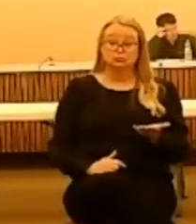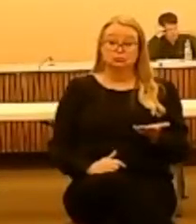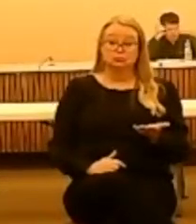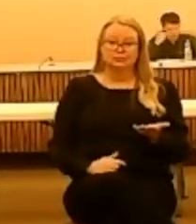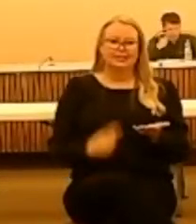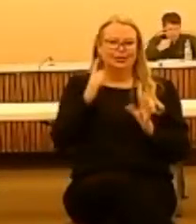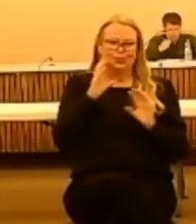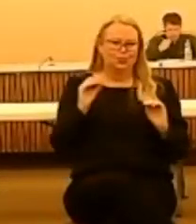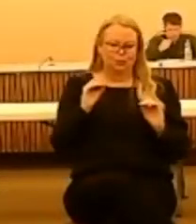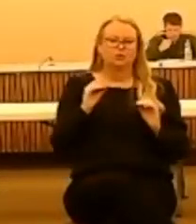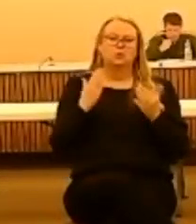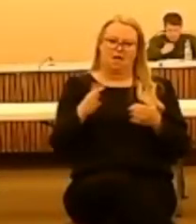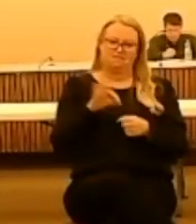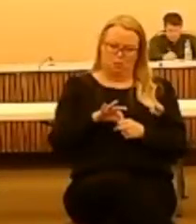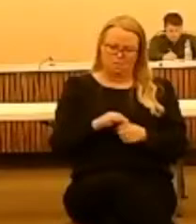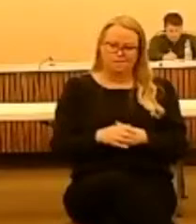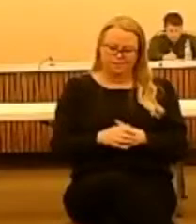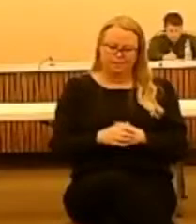Hearing none, please call the roll.